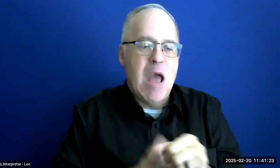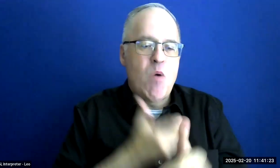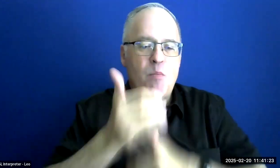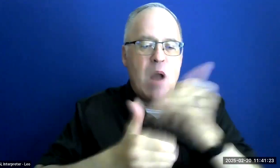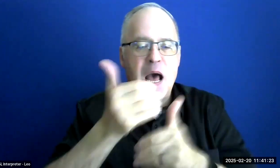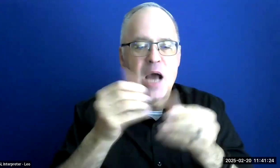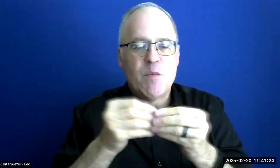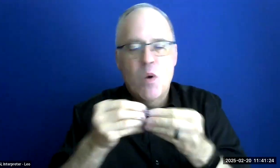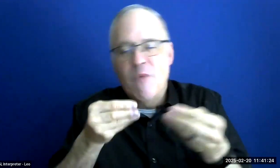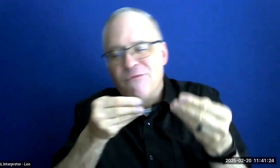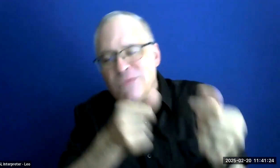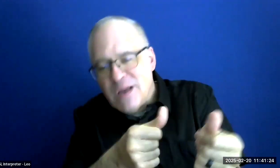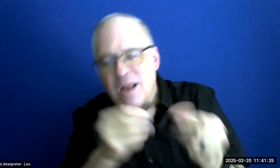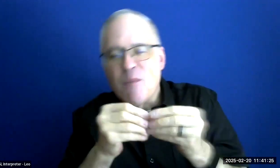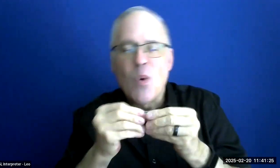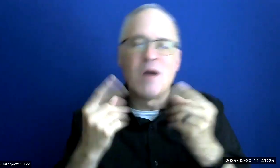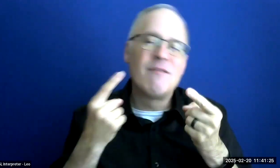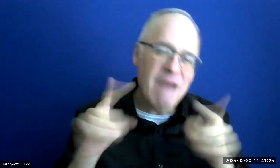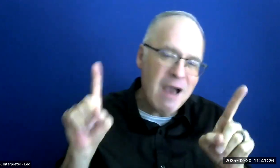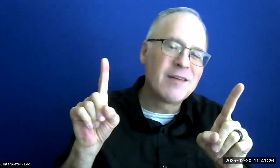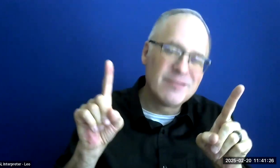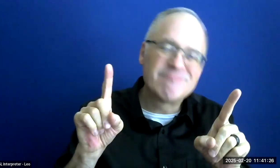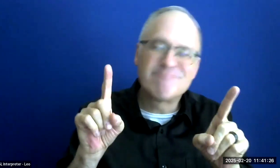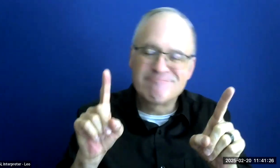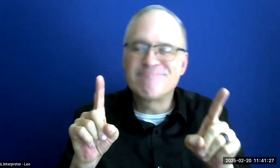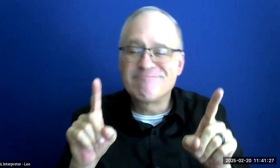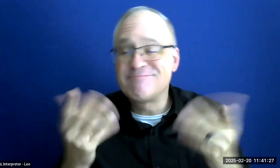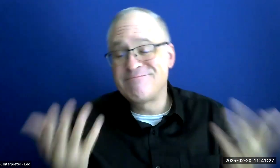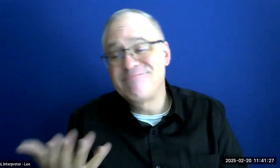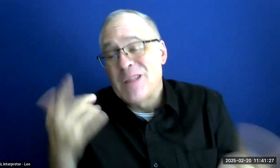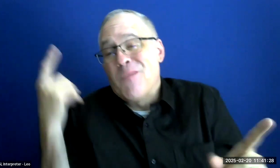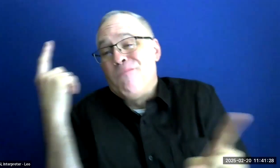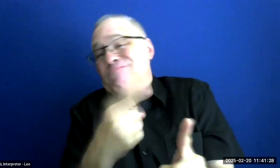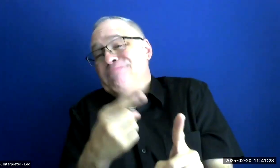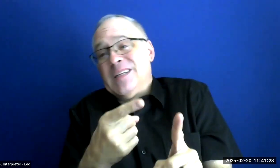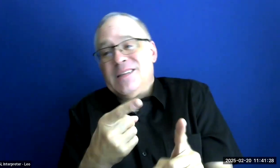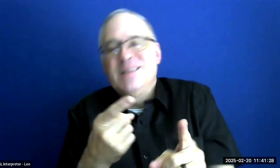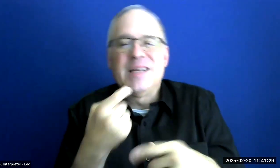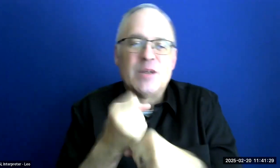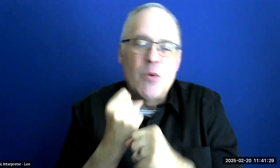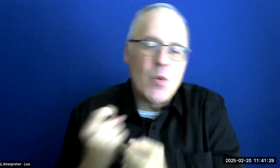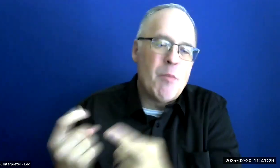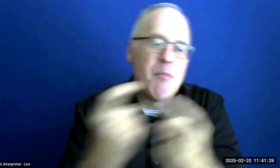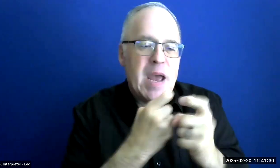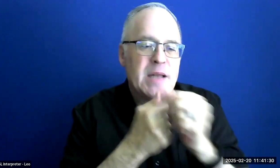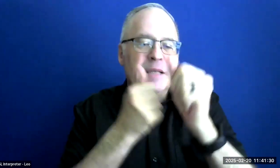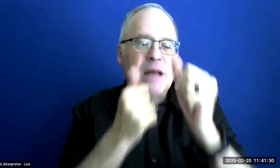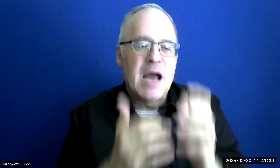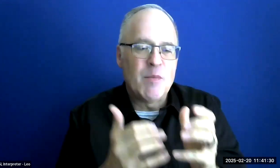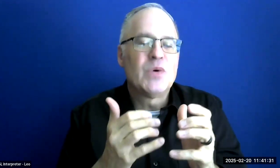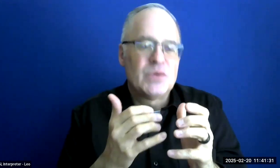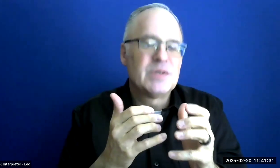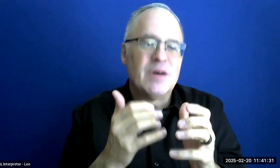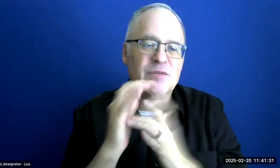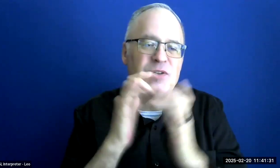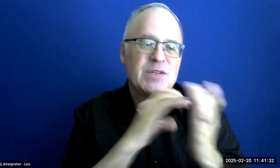more efficiently and more effectively toward the bottom line mission of making disciples of Jesus Christ for the transformation of the world.